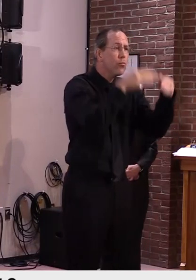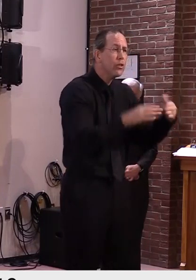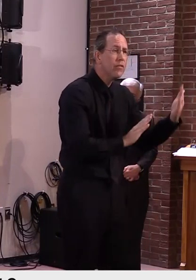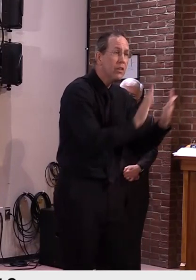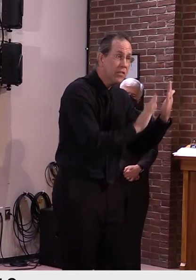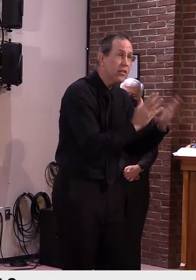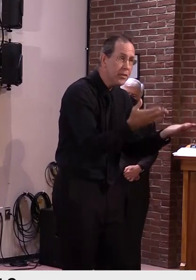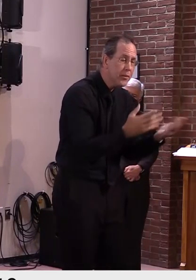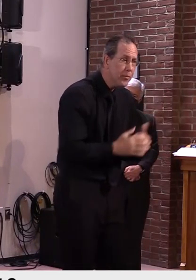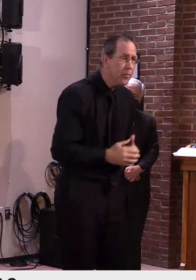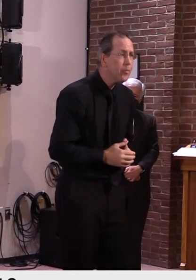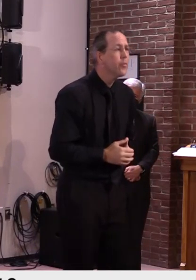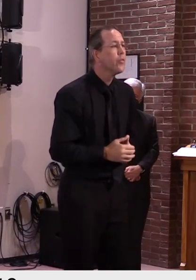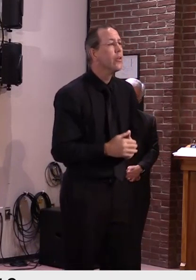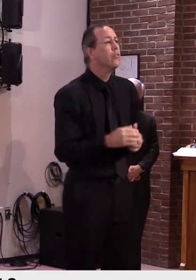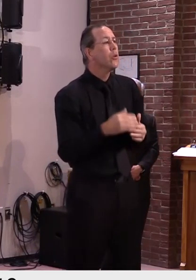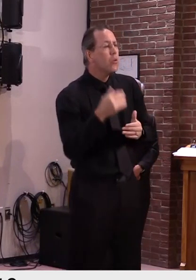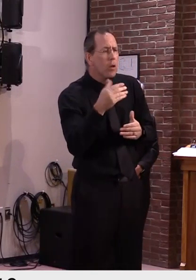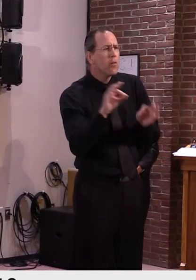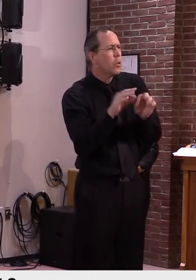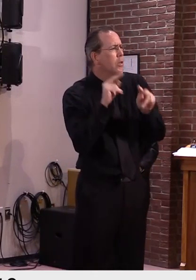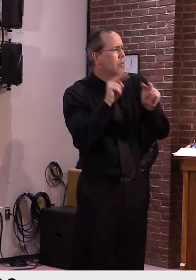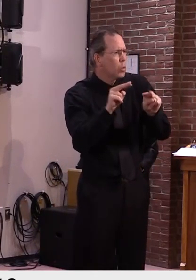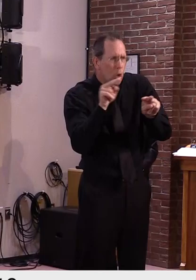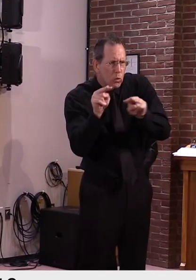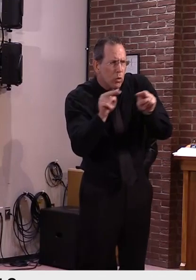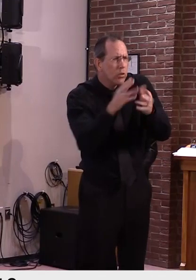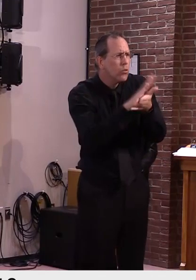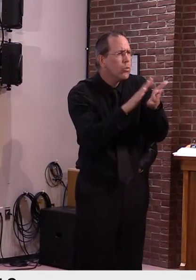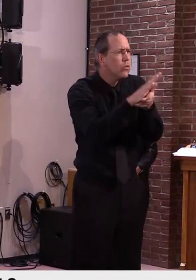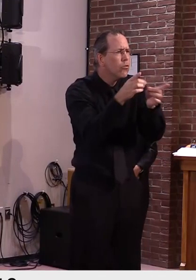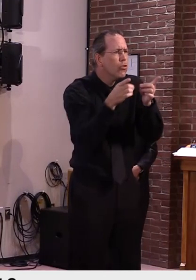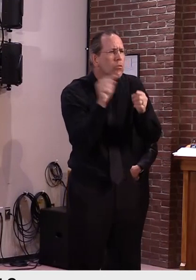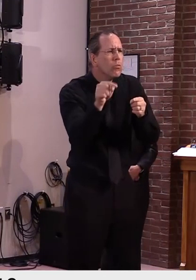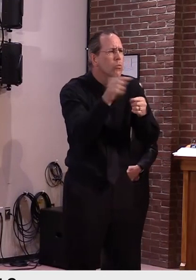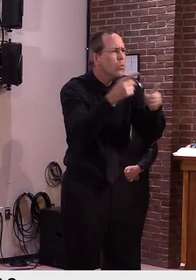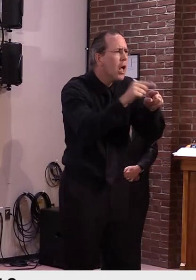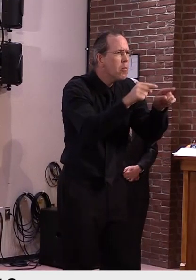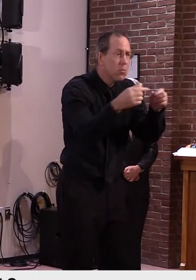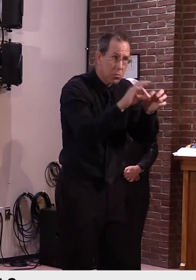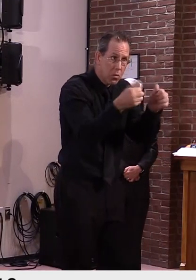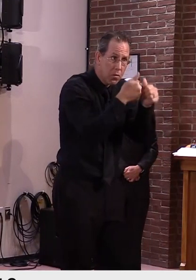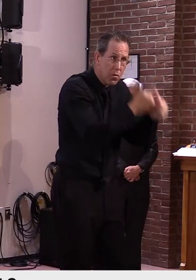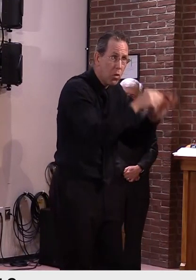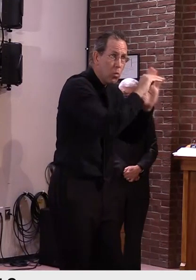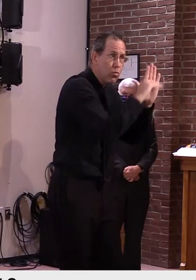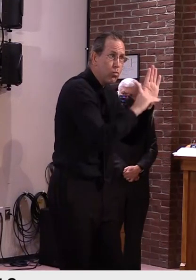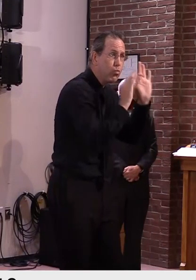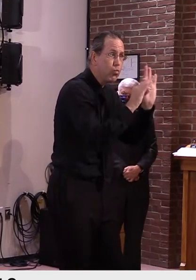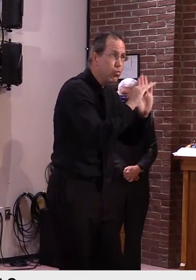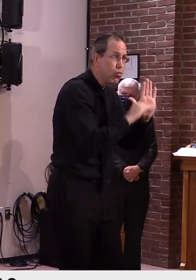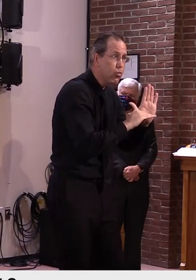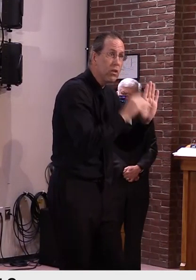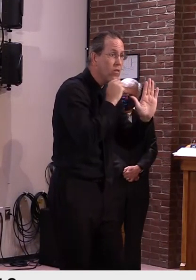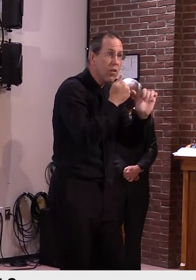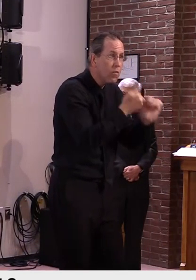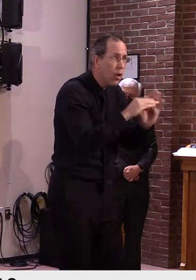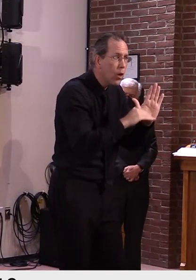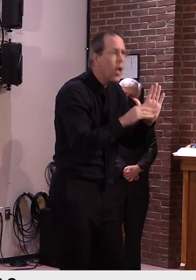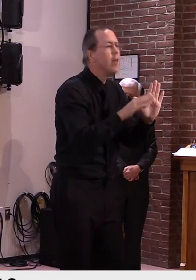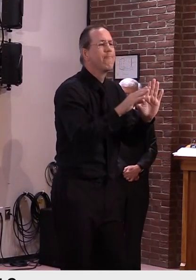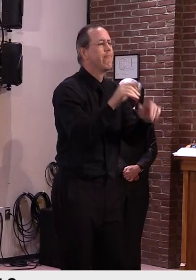our schools to implement the required health guidance. And we will not hesitate to move back to step two to ensure the safety of our students and staff.